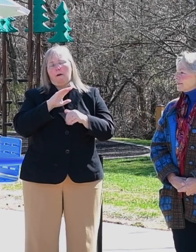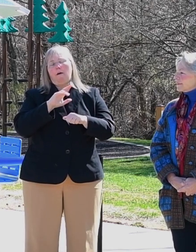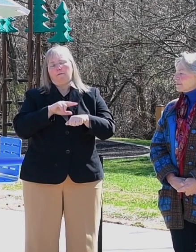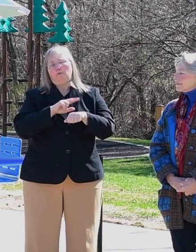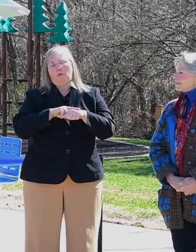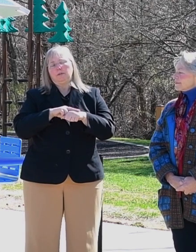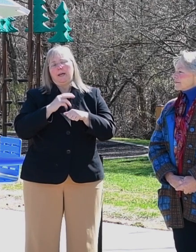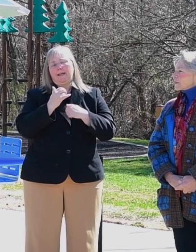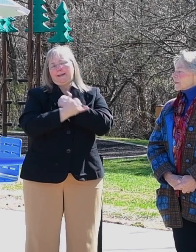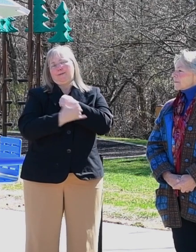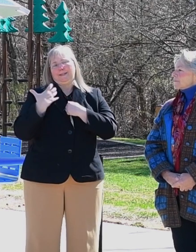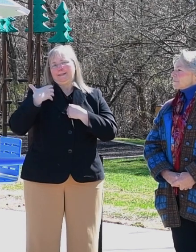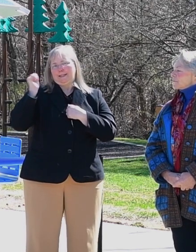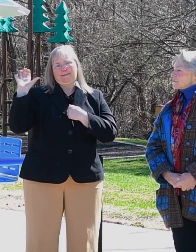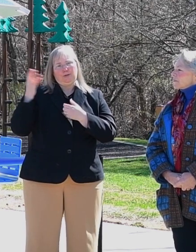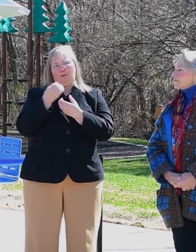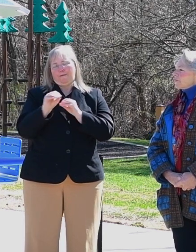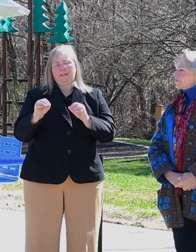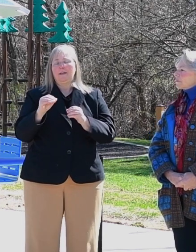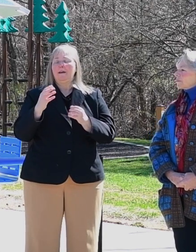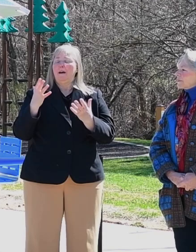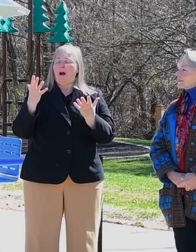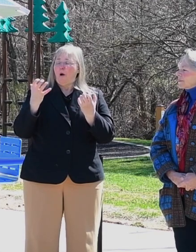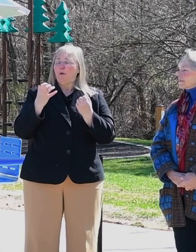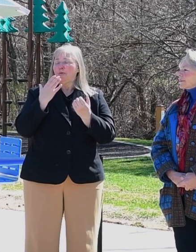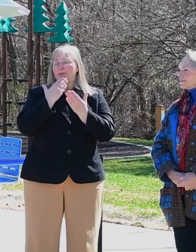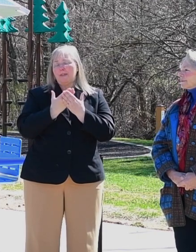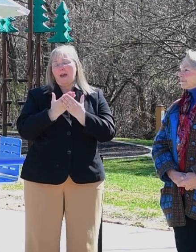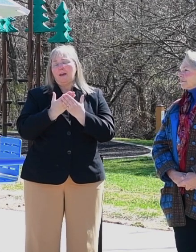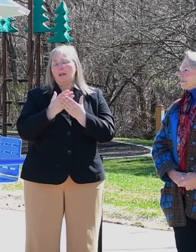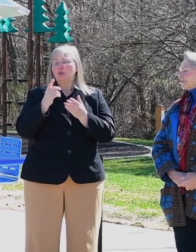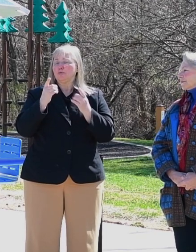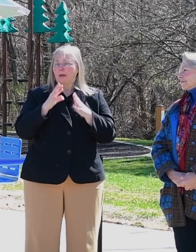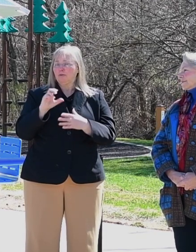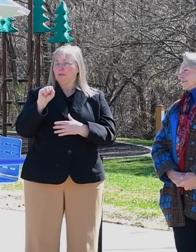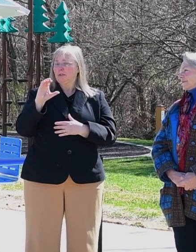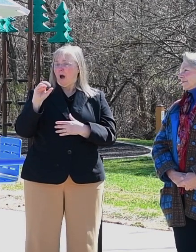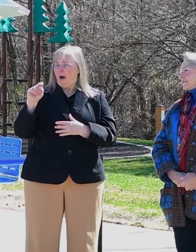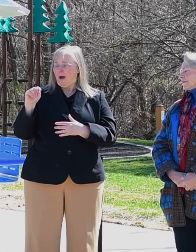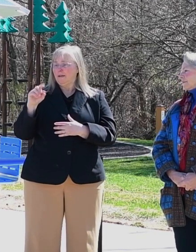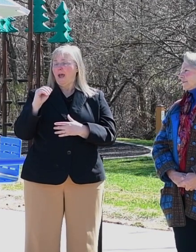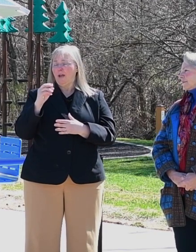Executive's Office. I just want to thank Director Scott